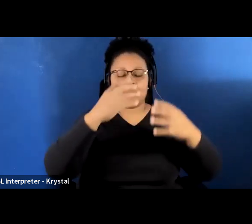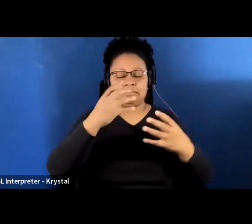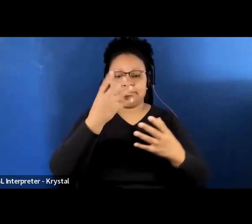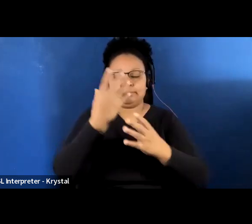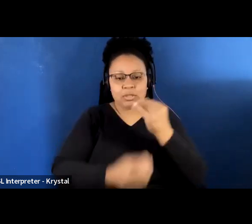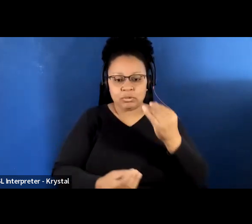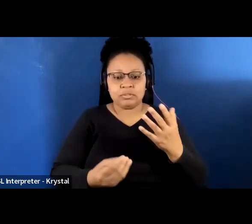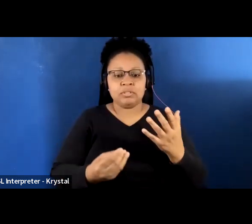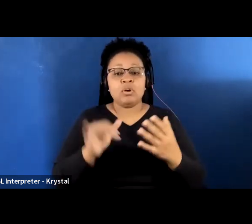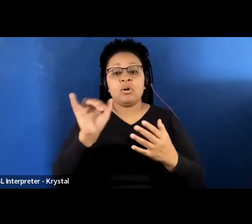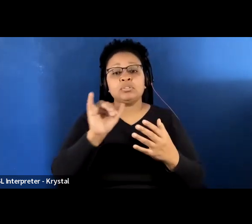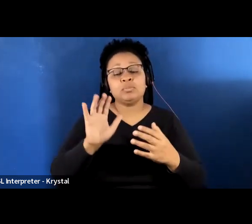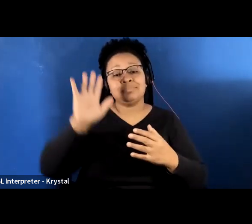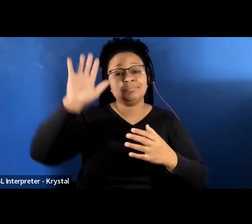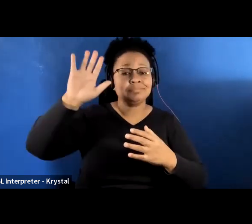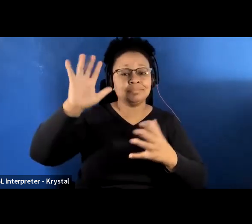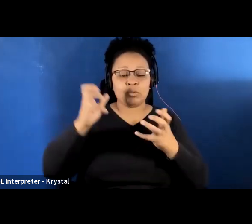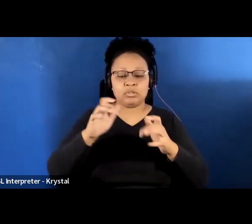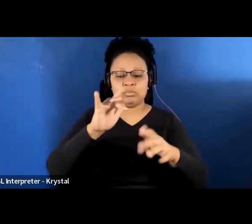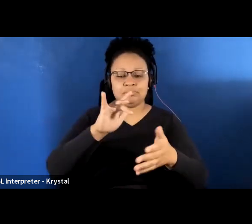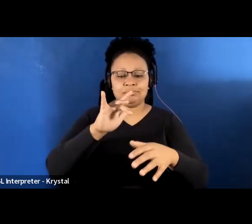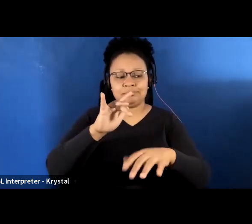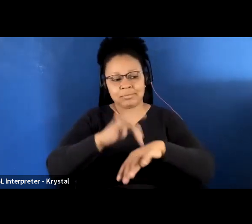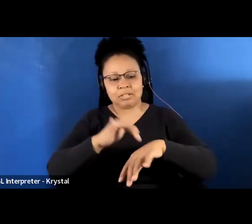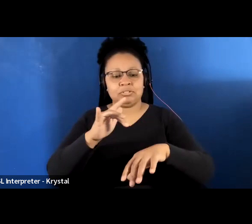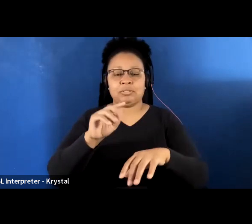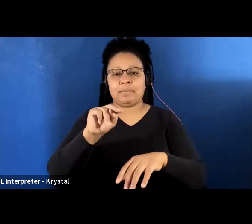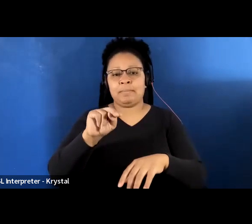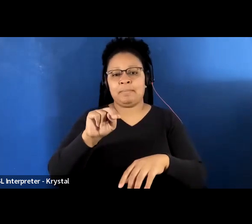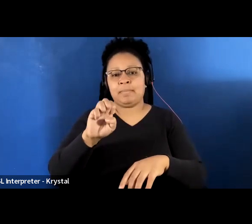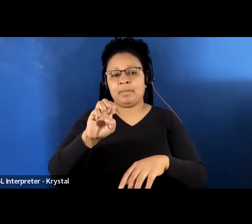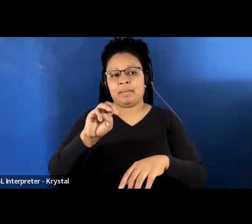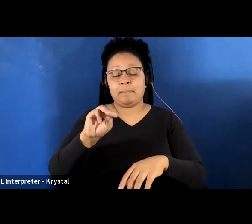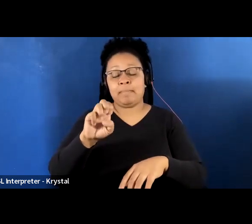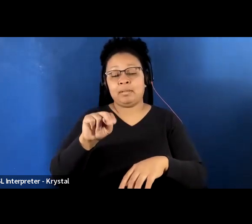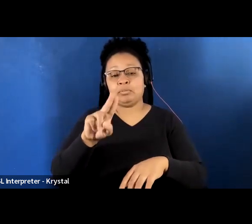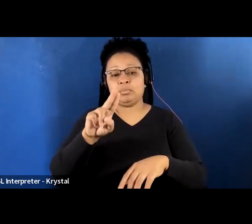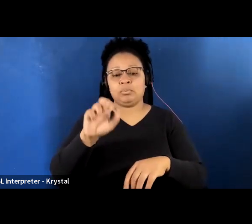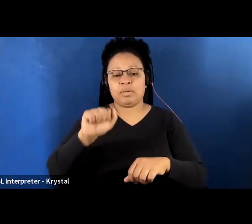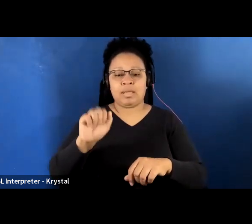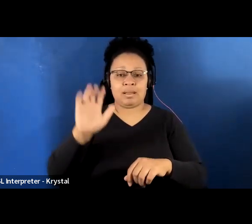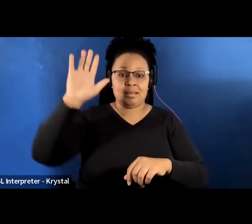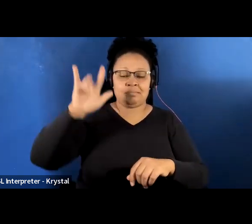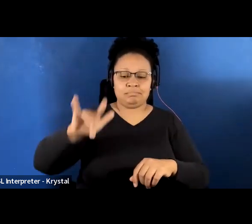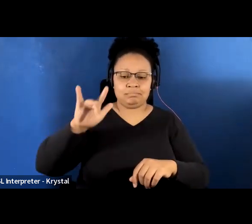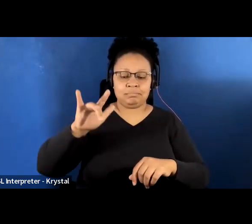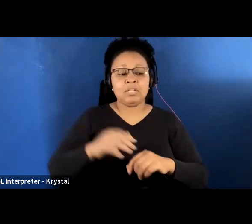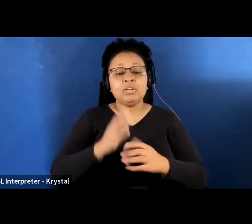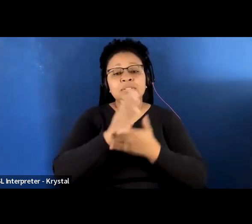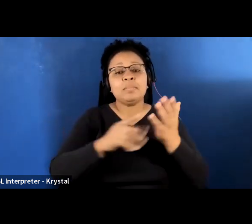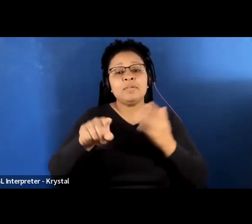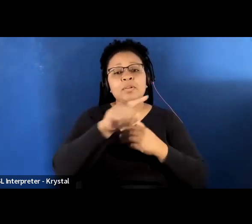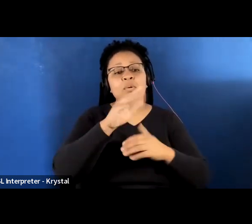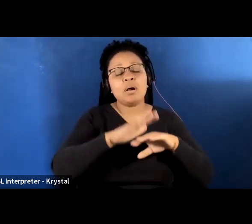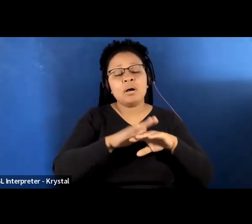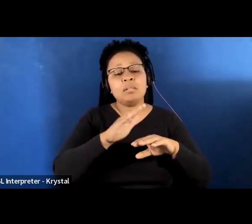bar. That allows us to know if you have a question. For those of you on the phone today or using keystrokes, we